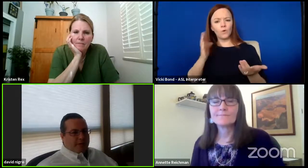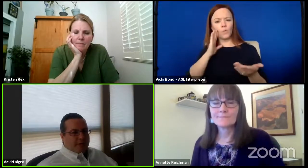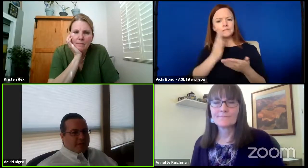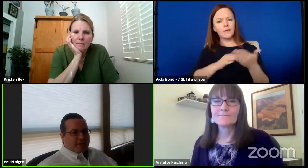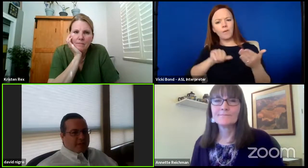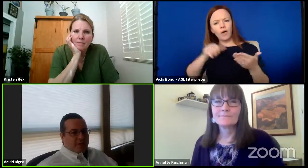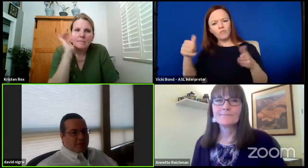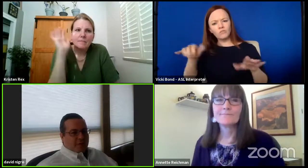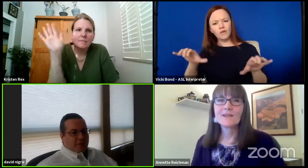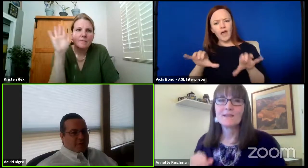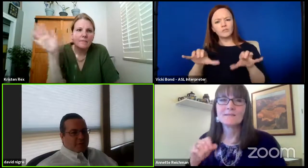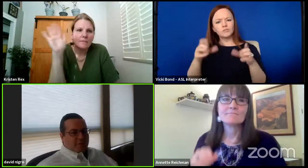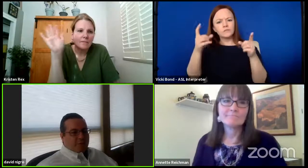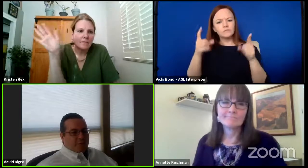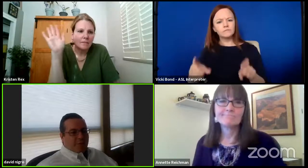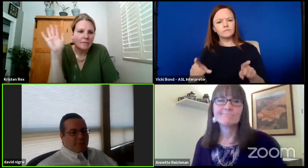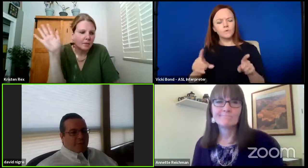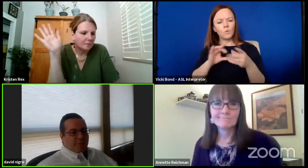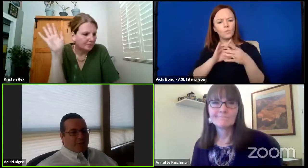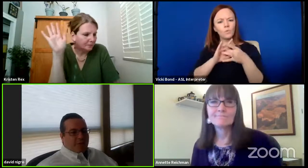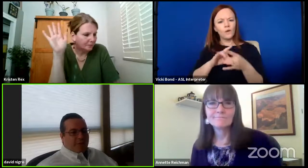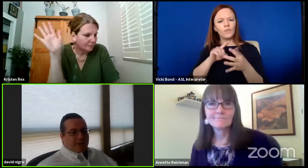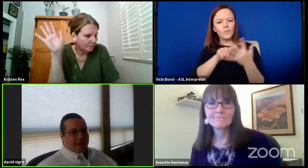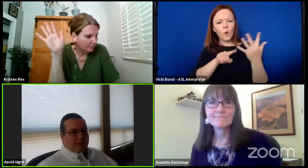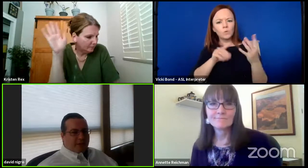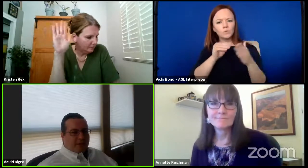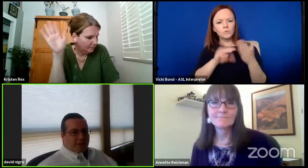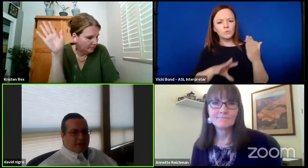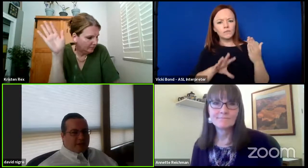action be taken with respect to those students once